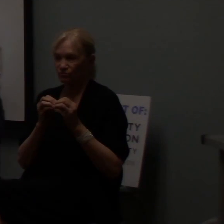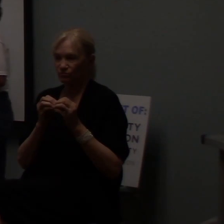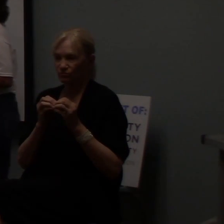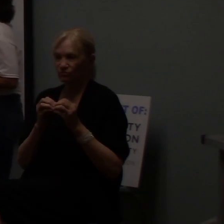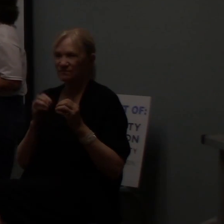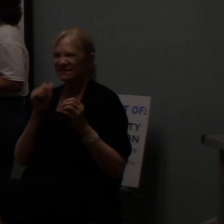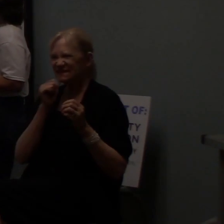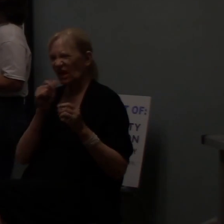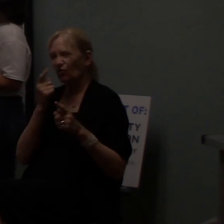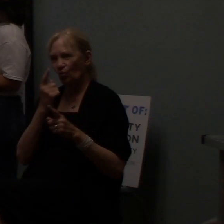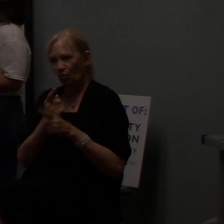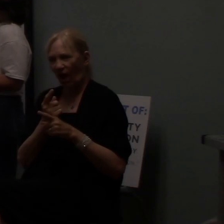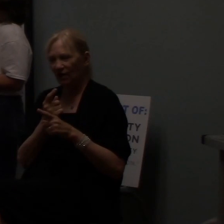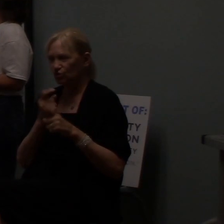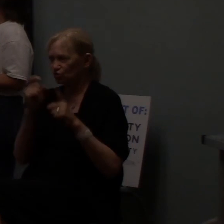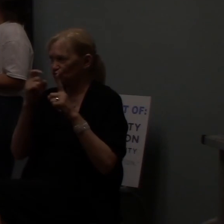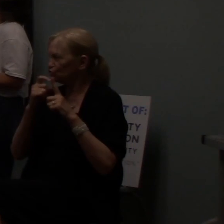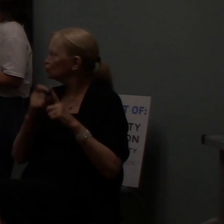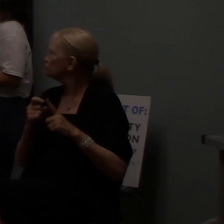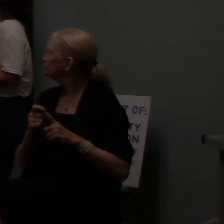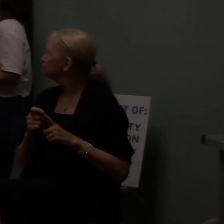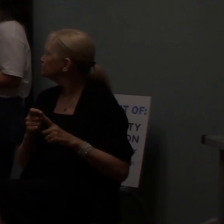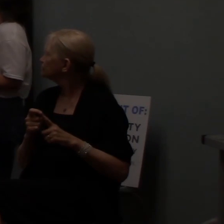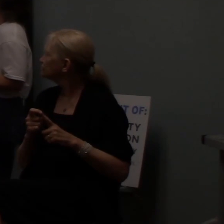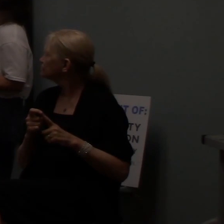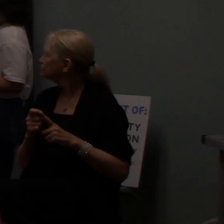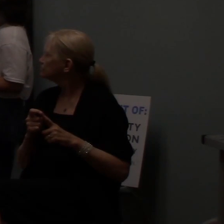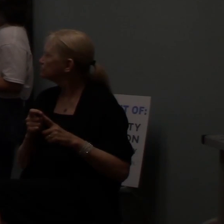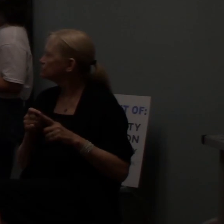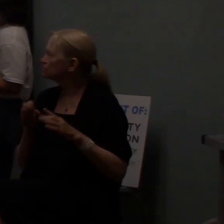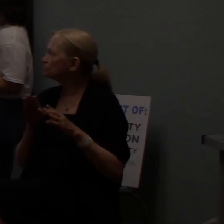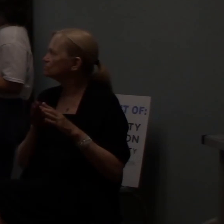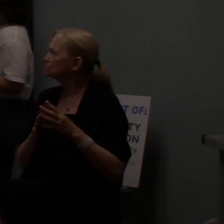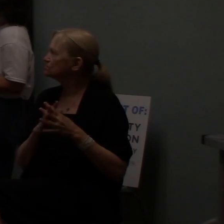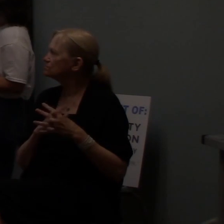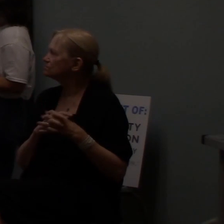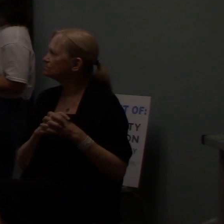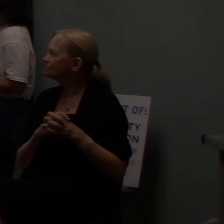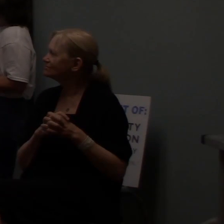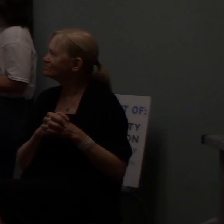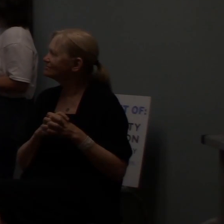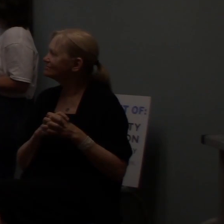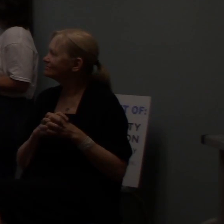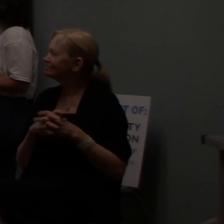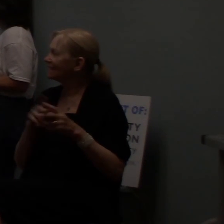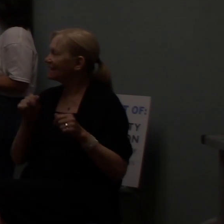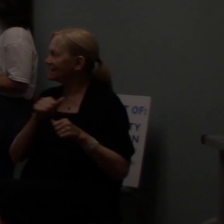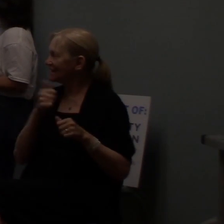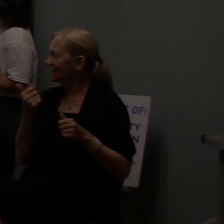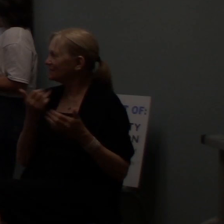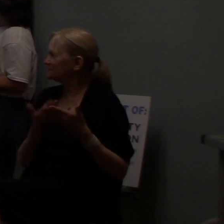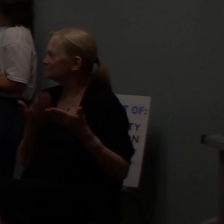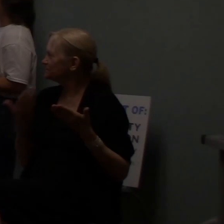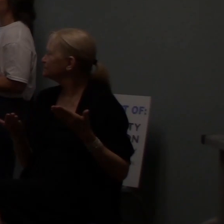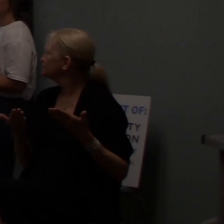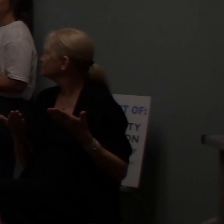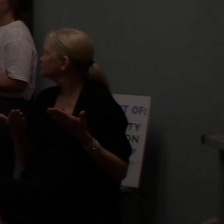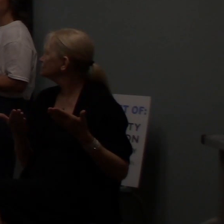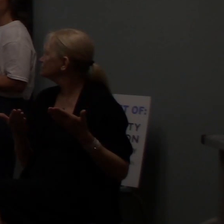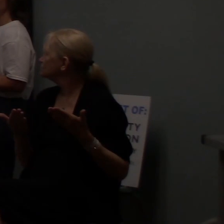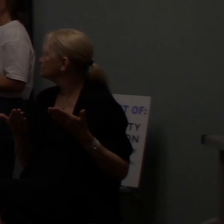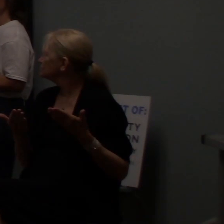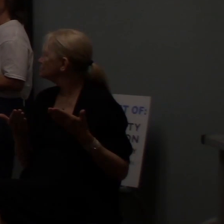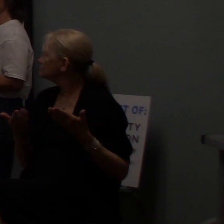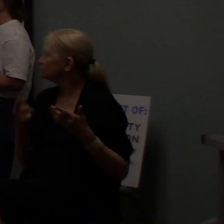actual terminology. I should probably call it open primaries or something. Okay, and then another thing that you could